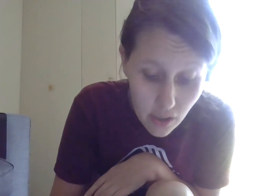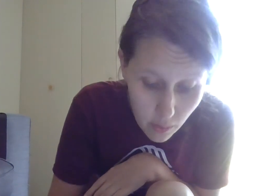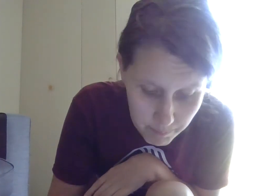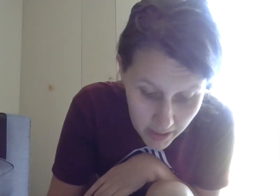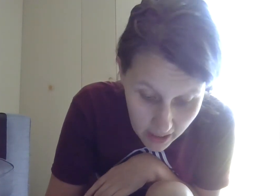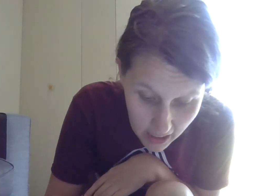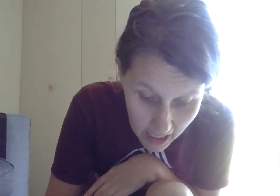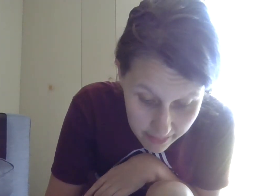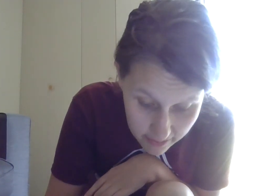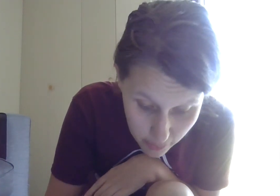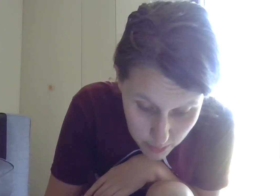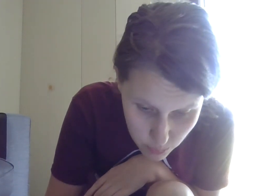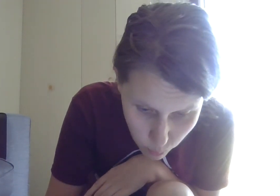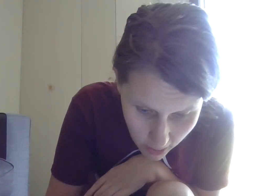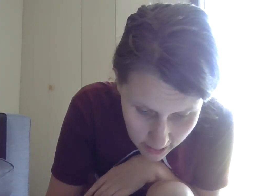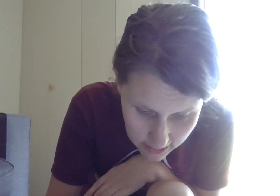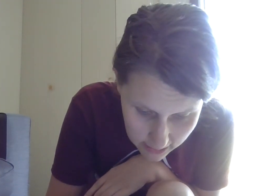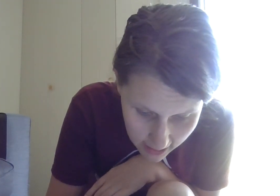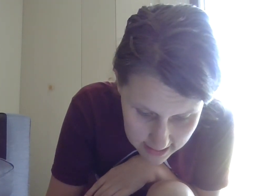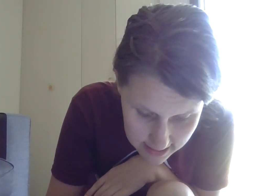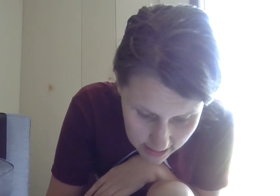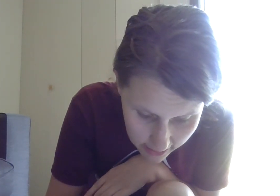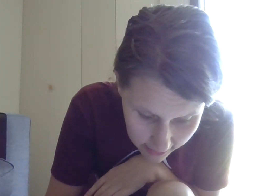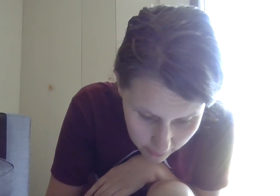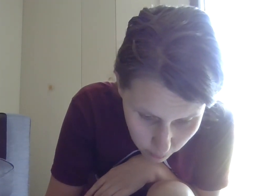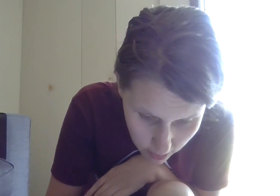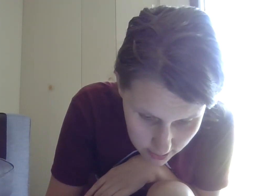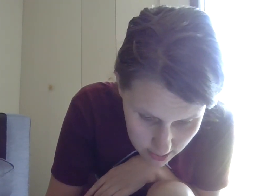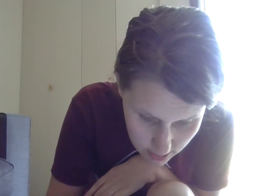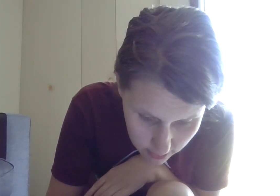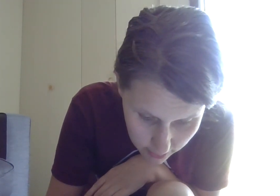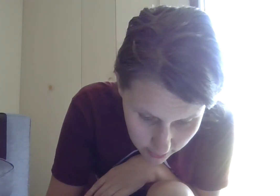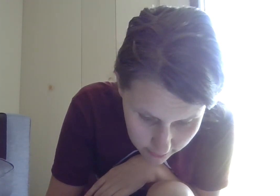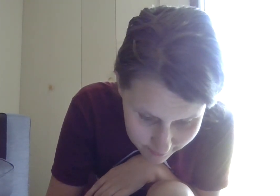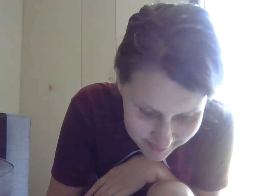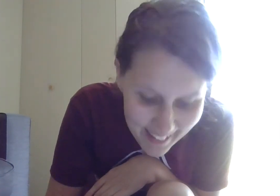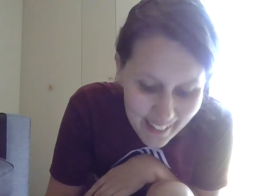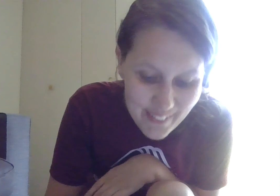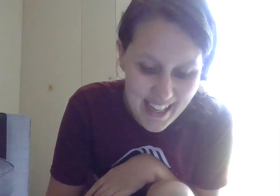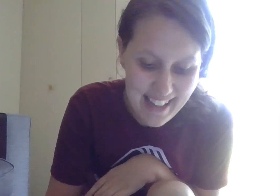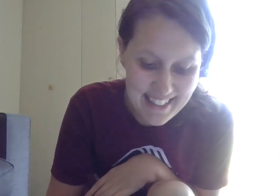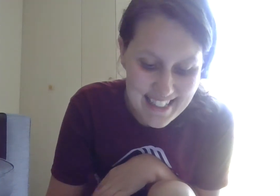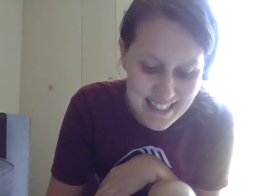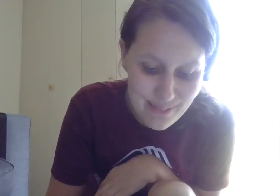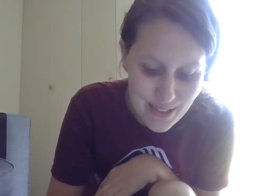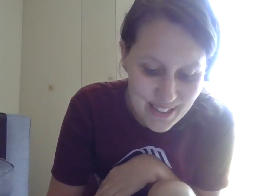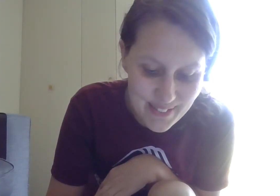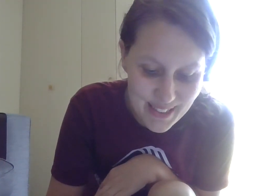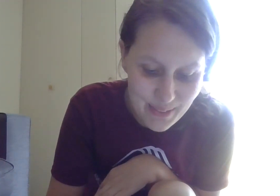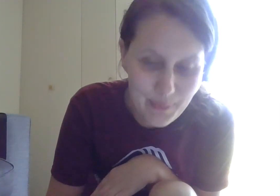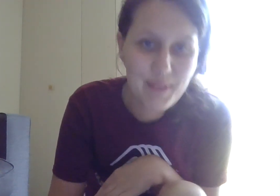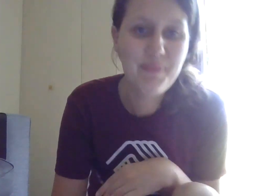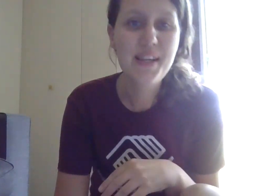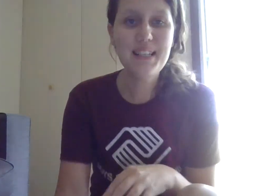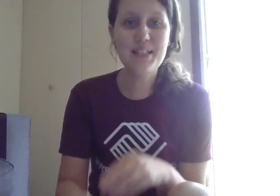hello. And then there was one last thing I wanted to learn. Oh yeah, this is a really, really cool one.